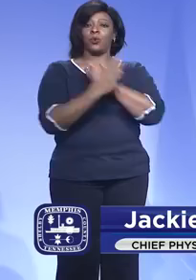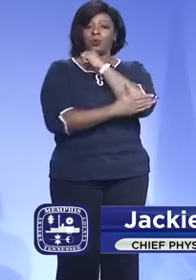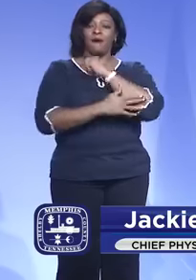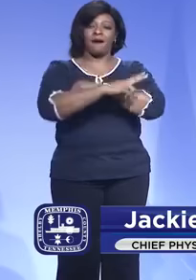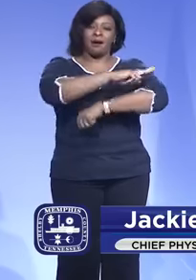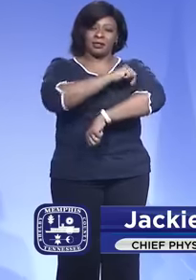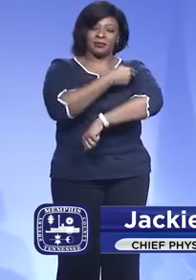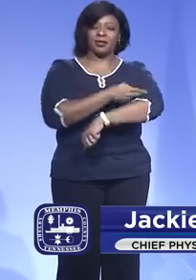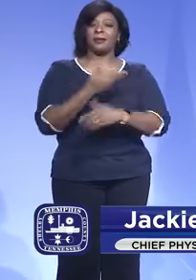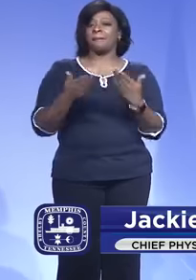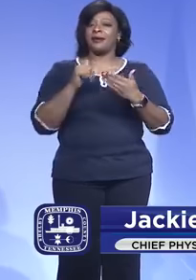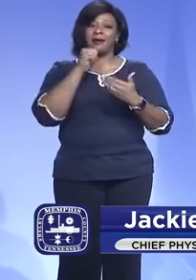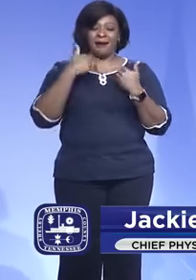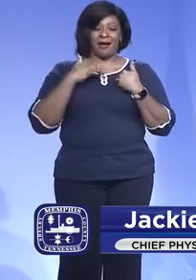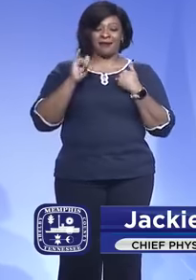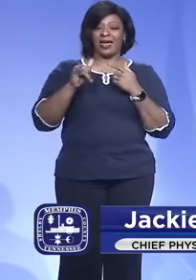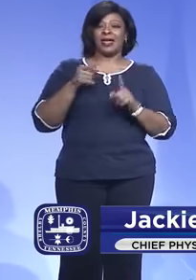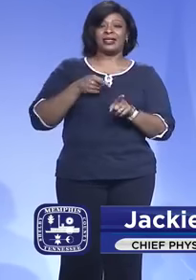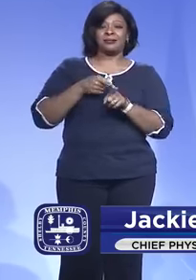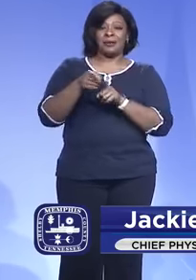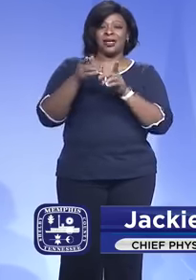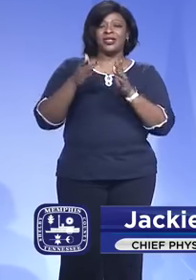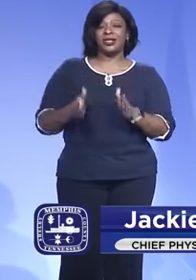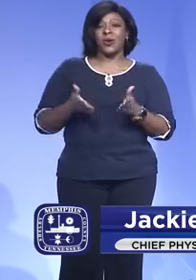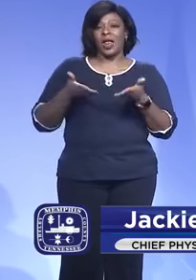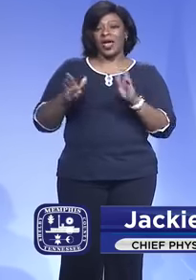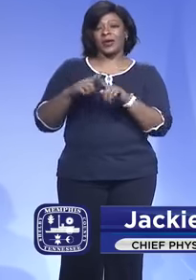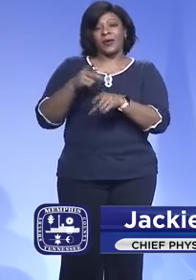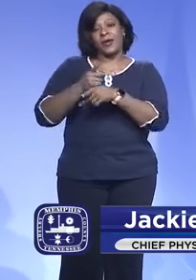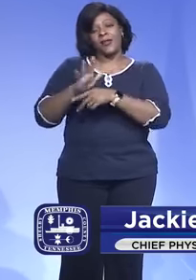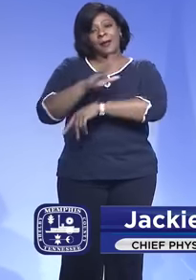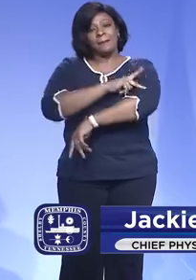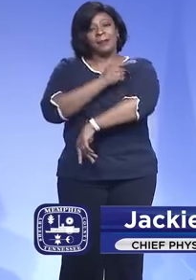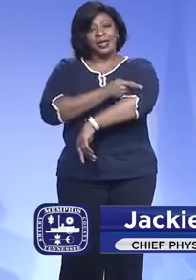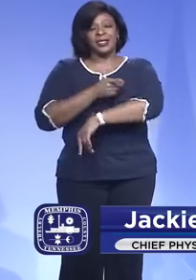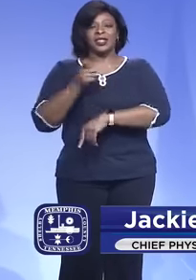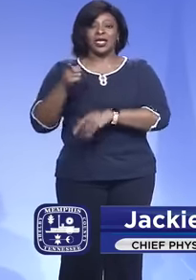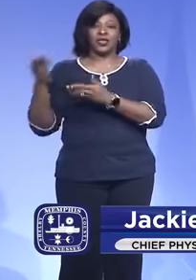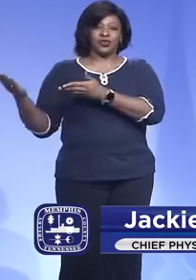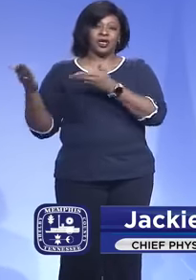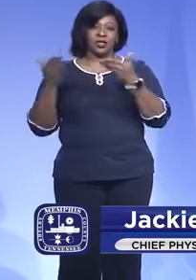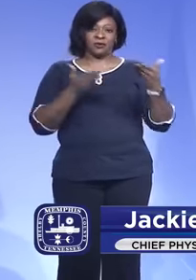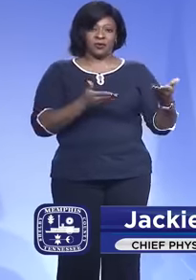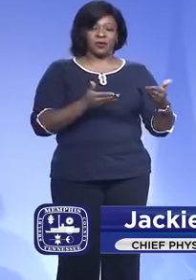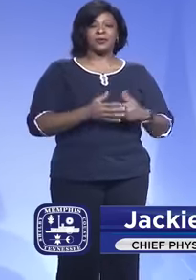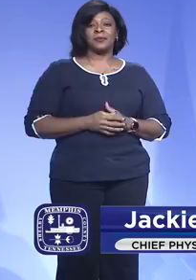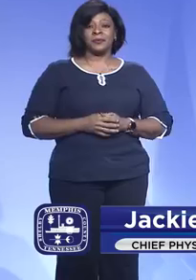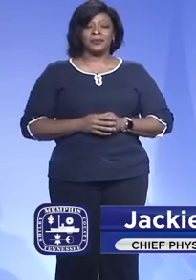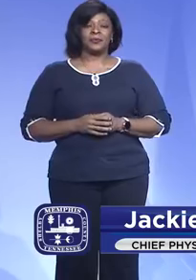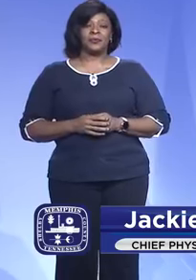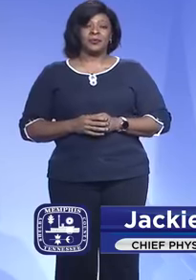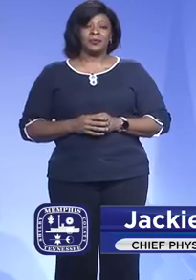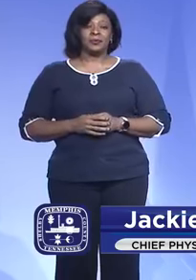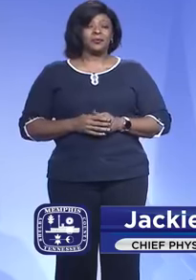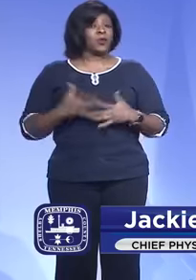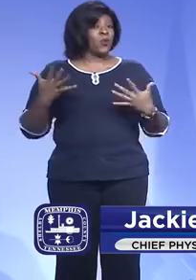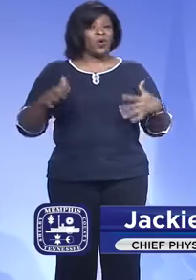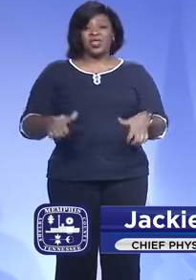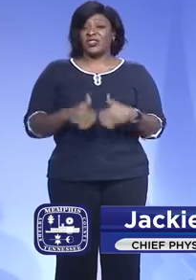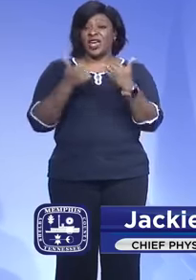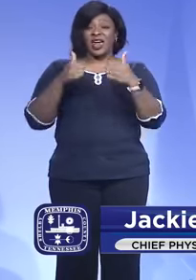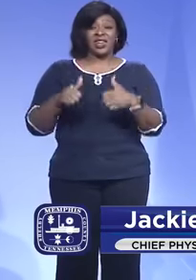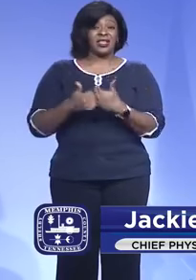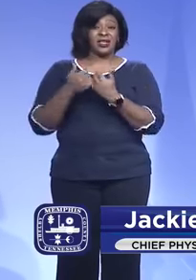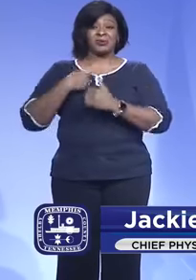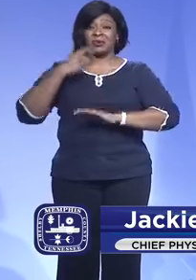where they may not have those specialists, and allow them to care for patients there rather than transferring them. Some of the challenges we